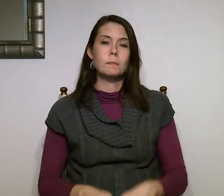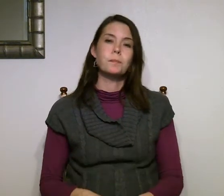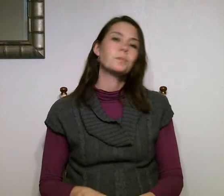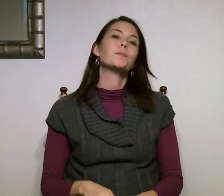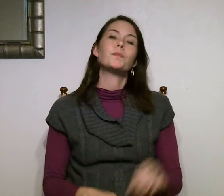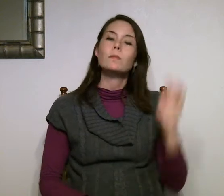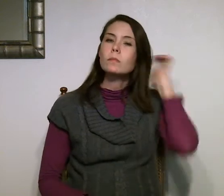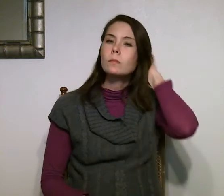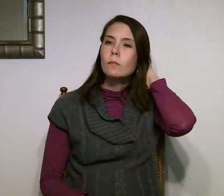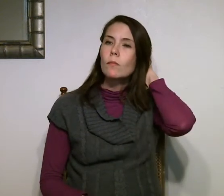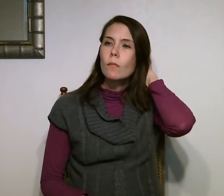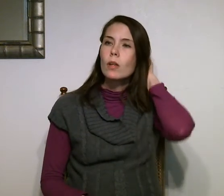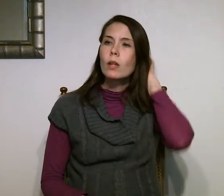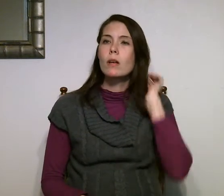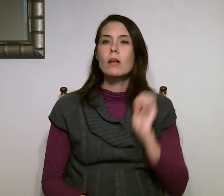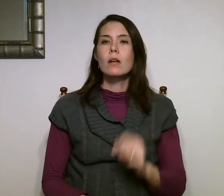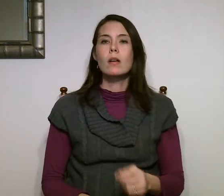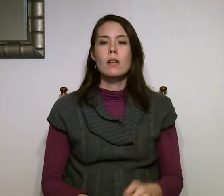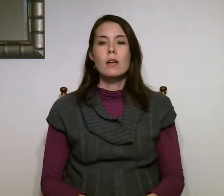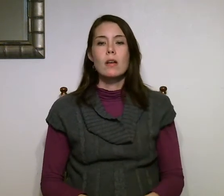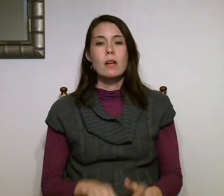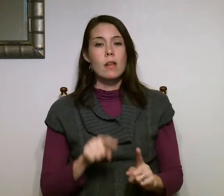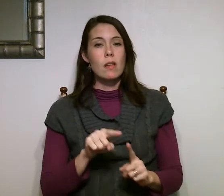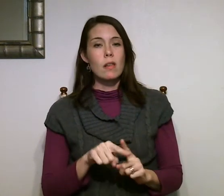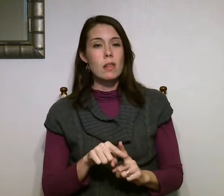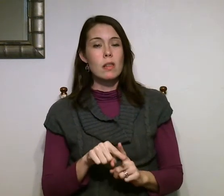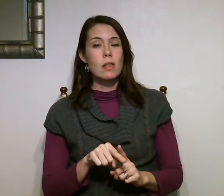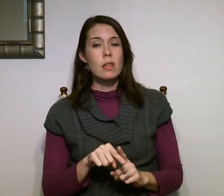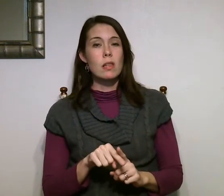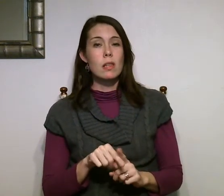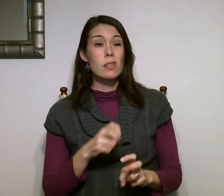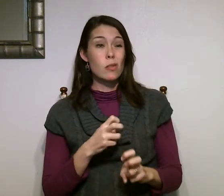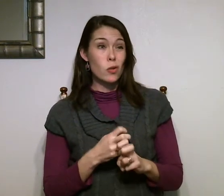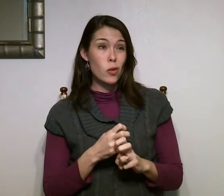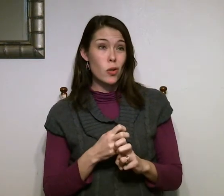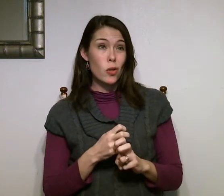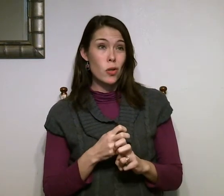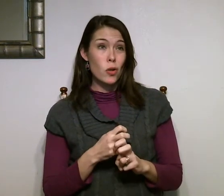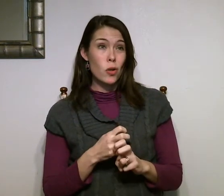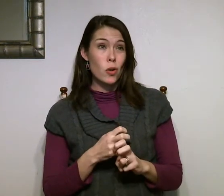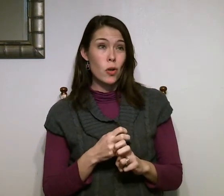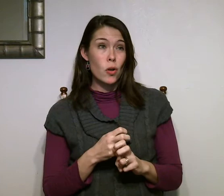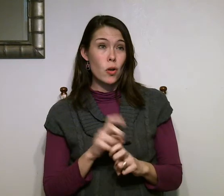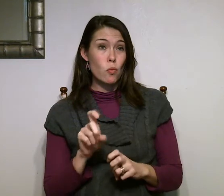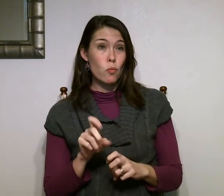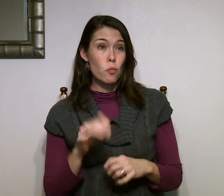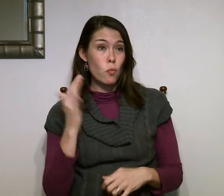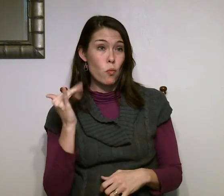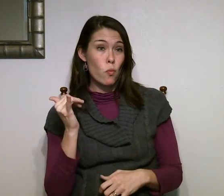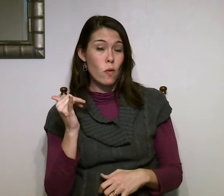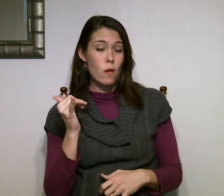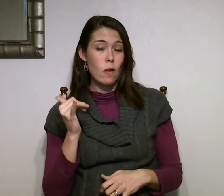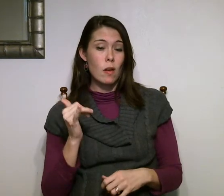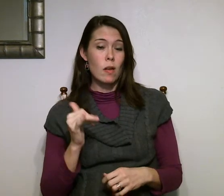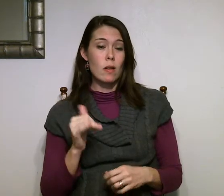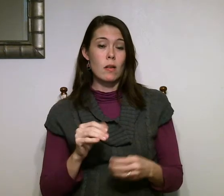more numbers than figures. So you can't necessarily do it on your fingers. So let's get started with this problem. My